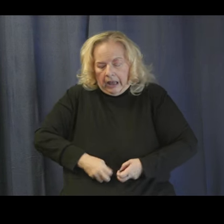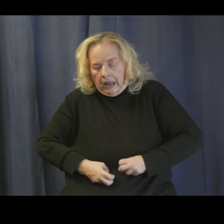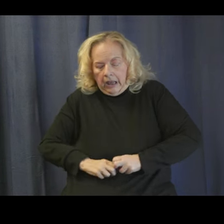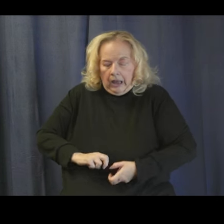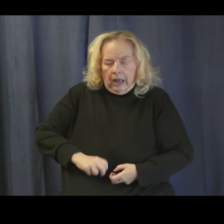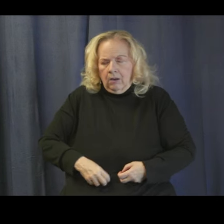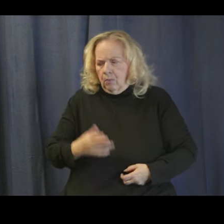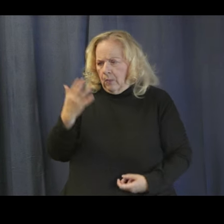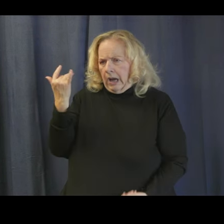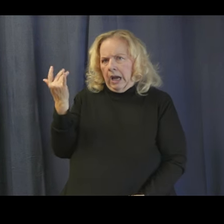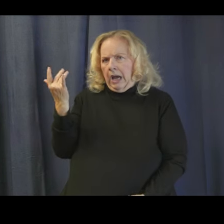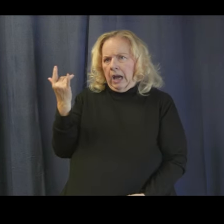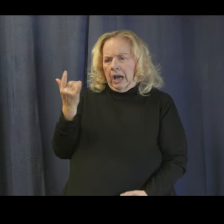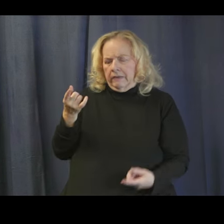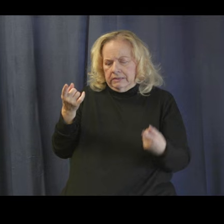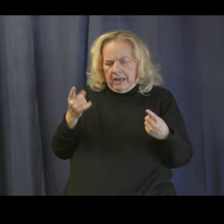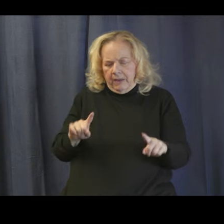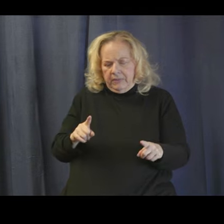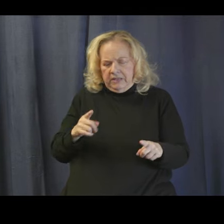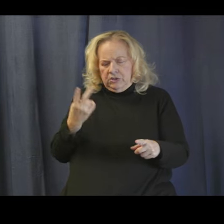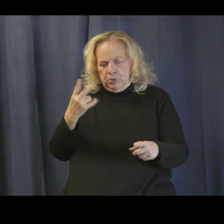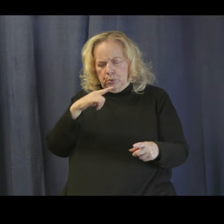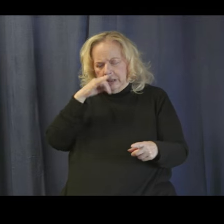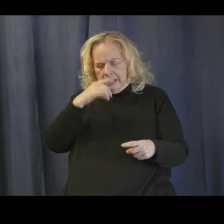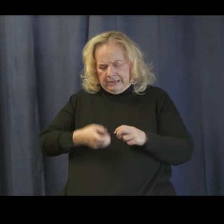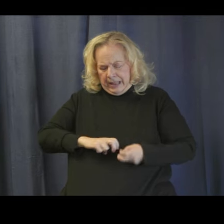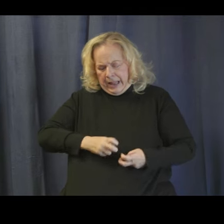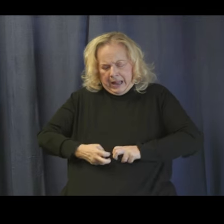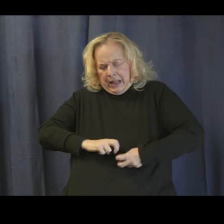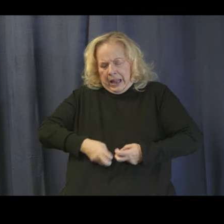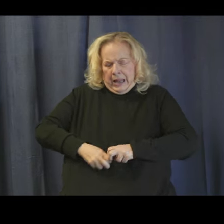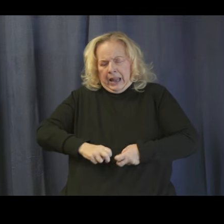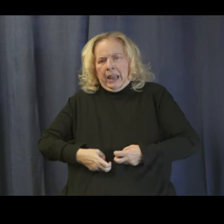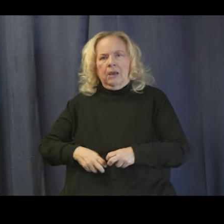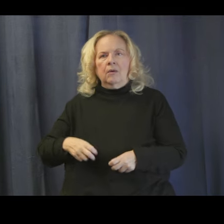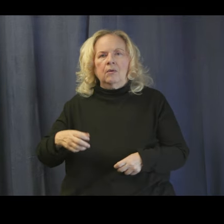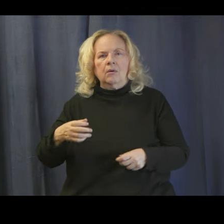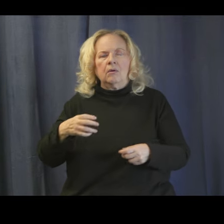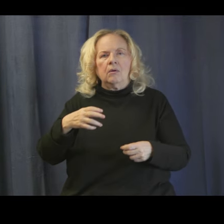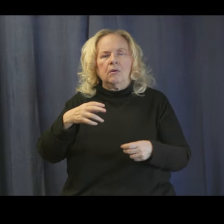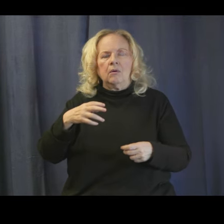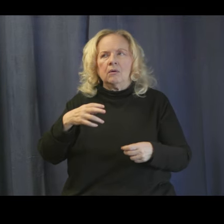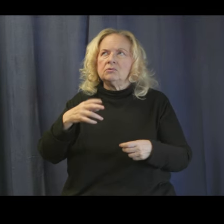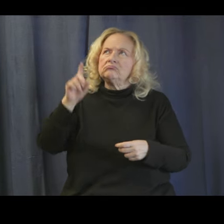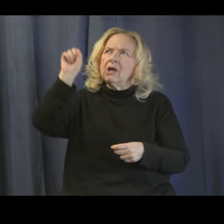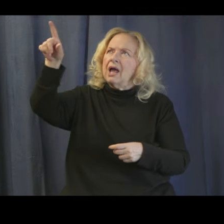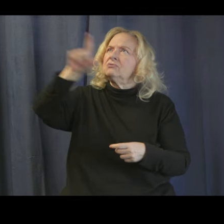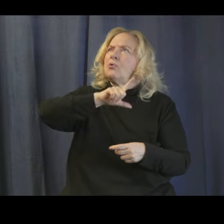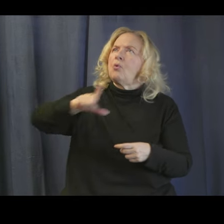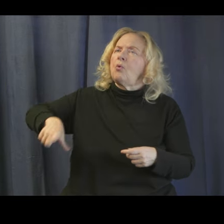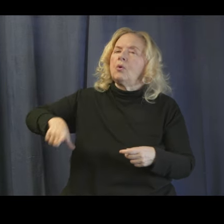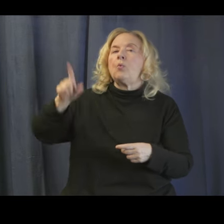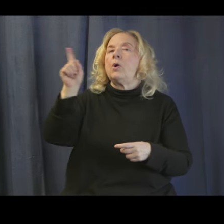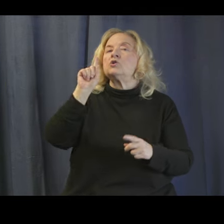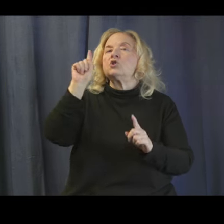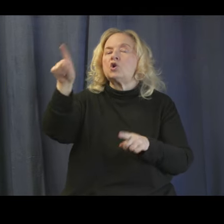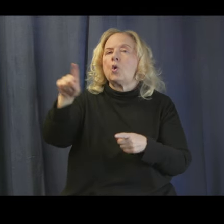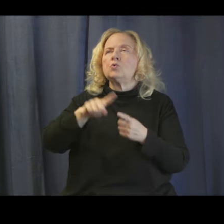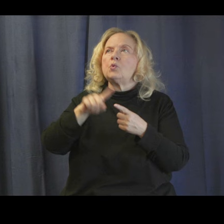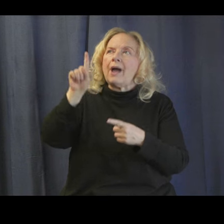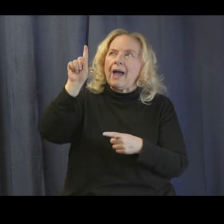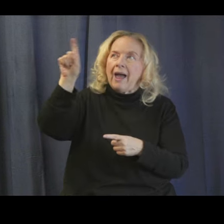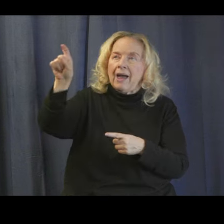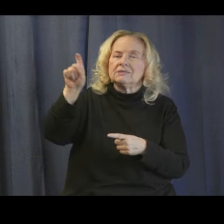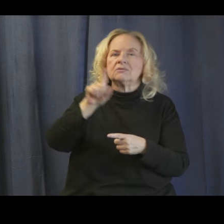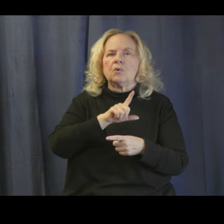she says, why is it this way? And so she went to inquire of the Lord. Where did she go